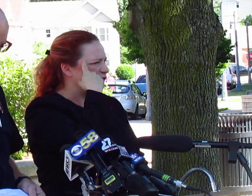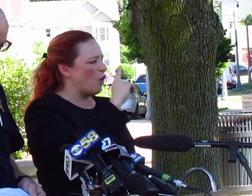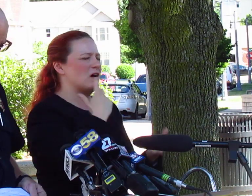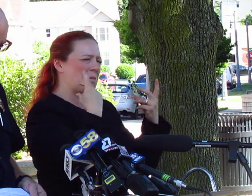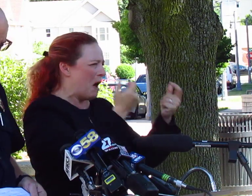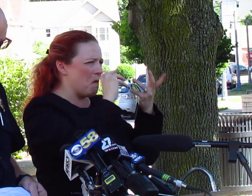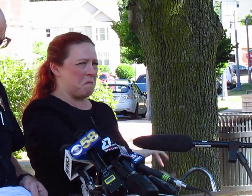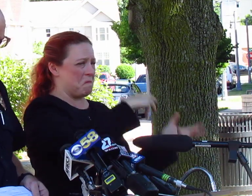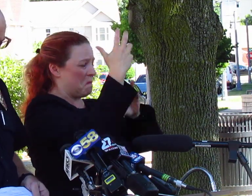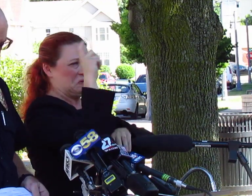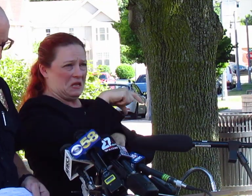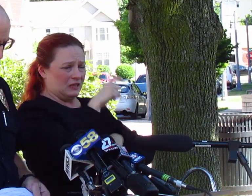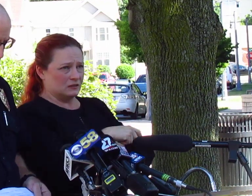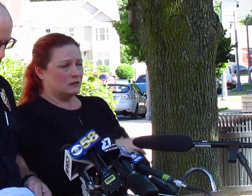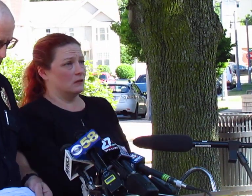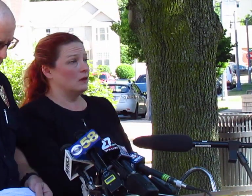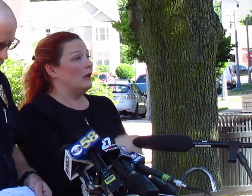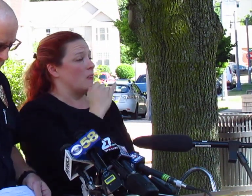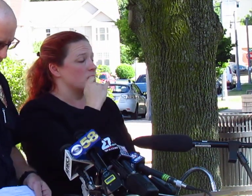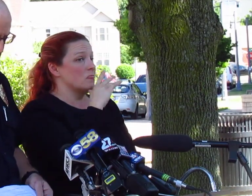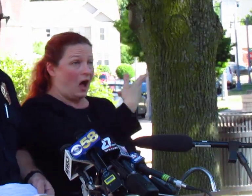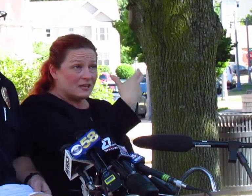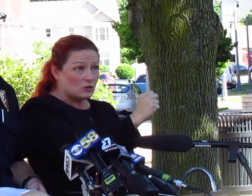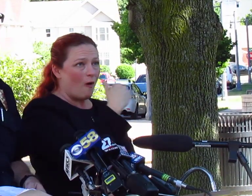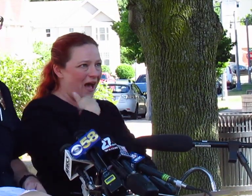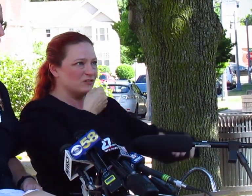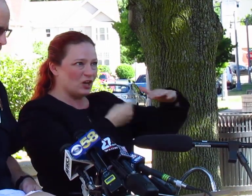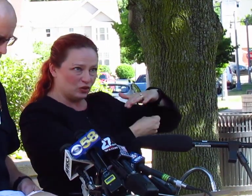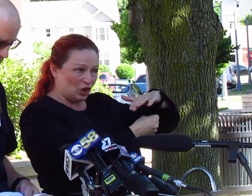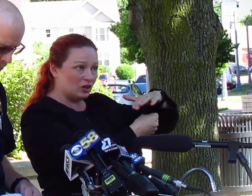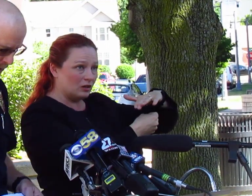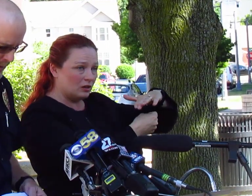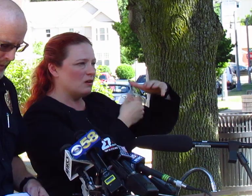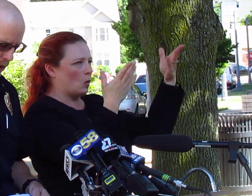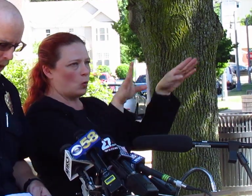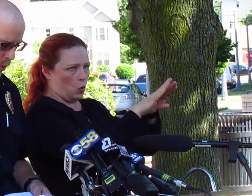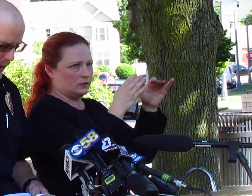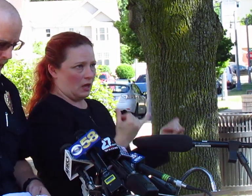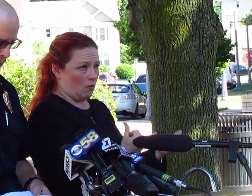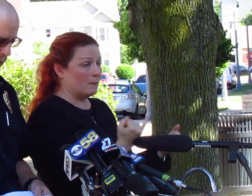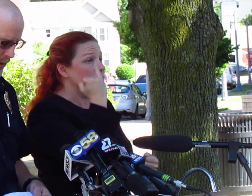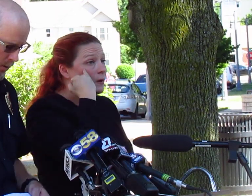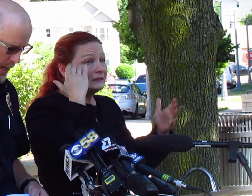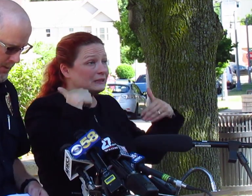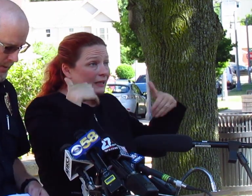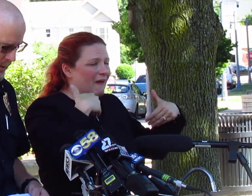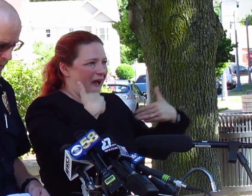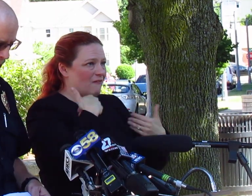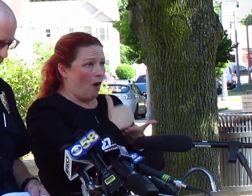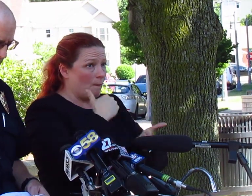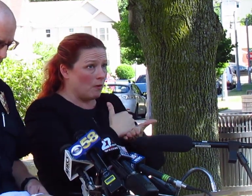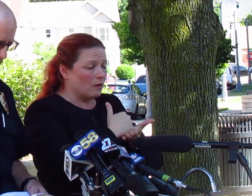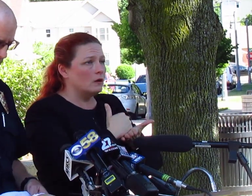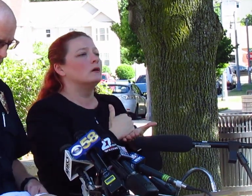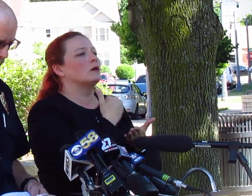school. But if they'd ask that if there's someone who hasn't received assistance, that they call 1-800-RED-CROSS.